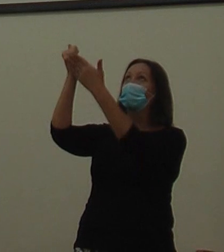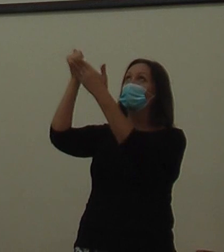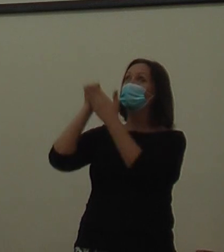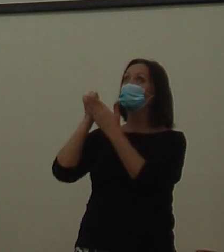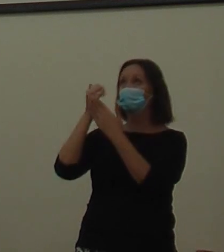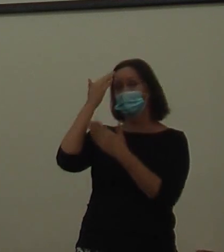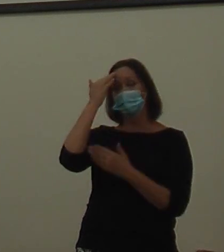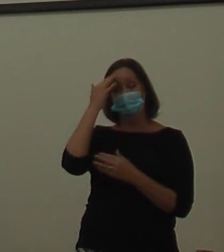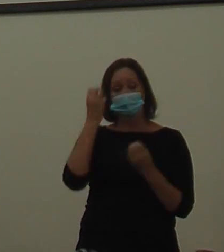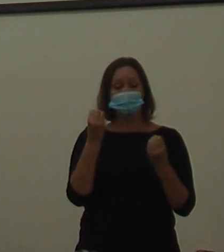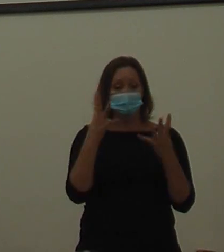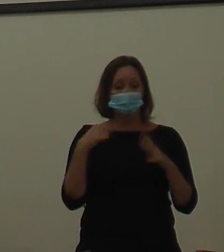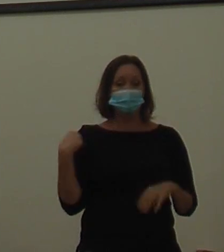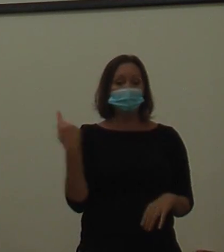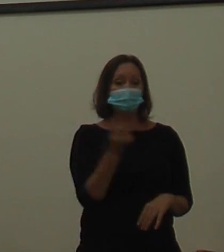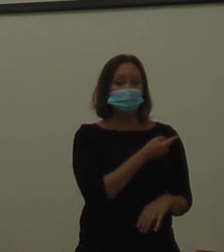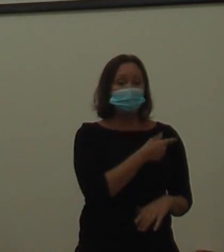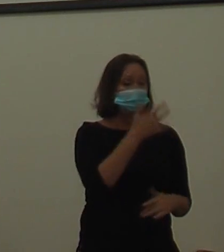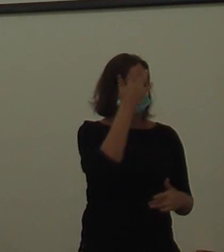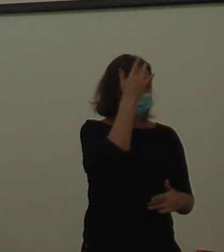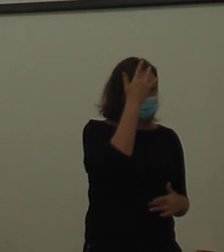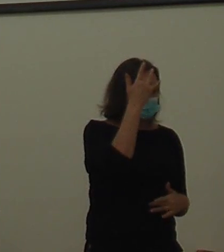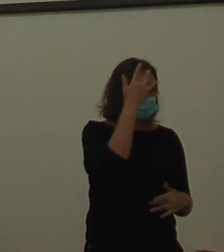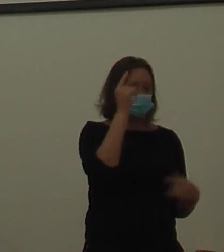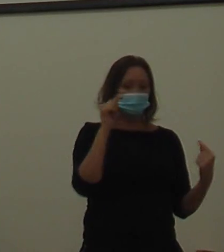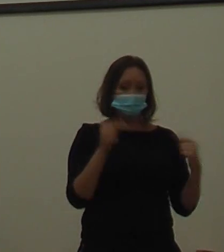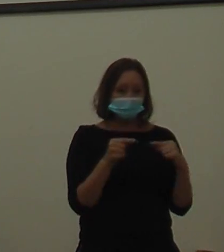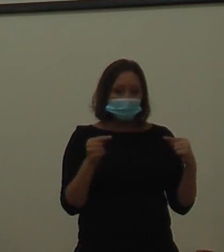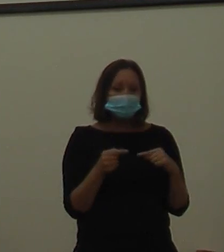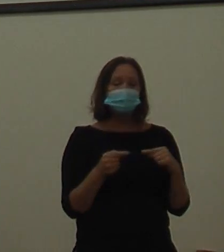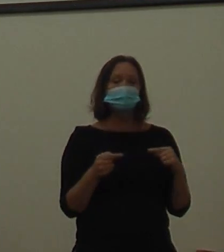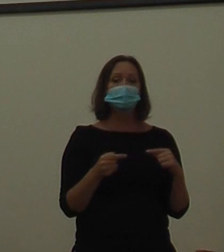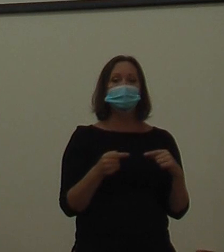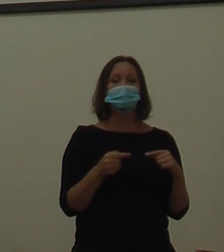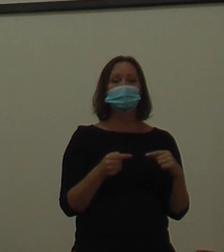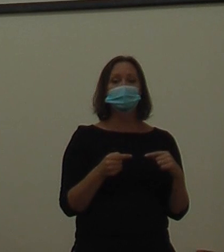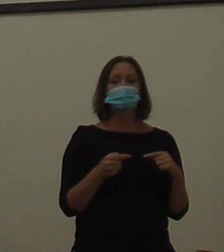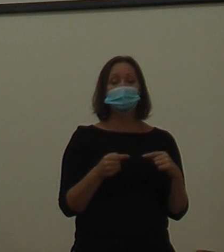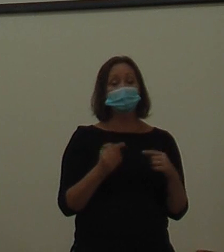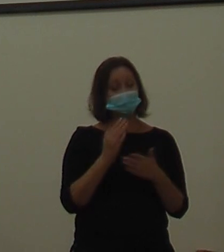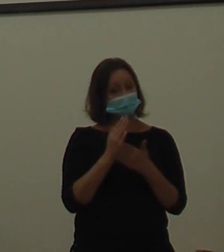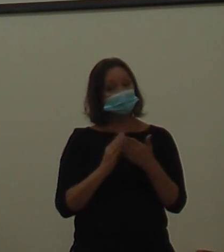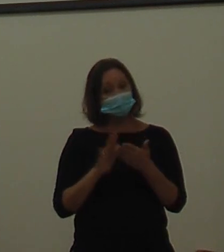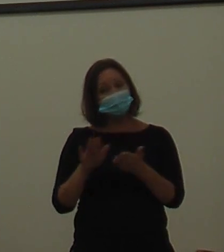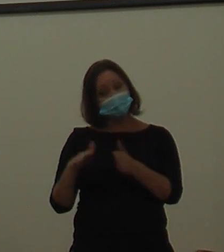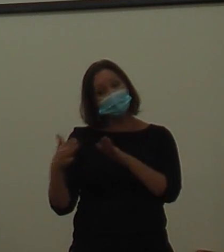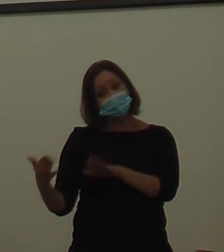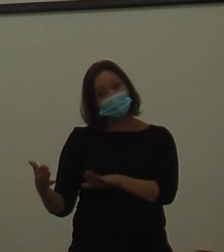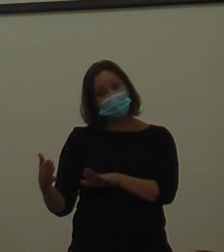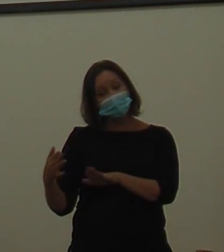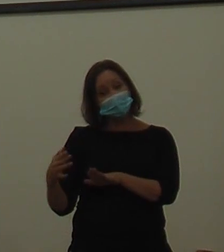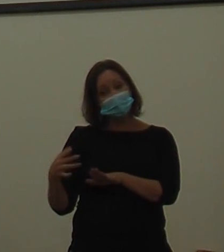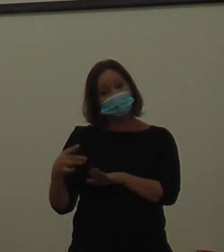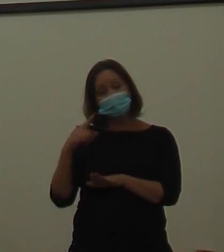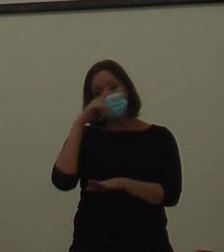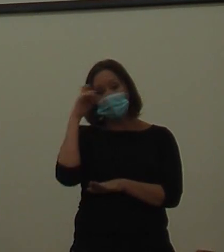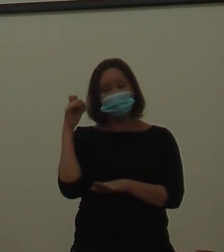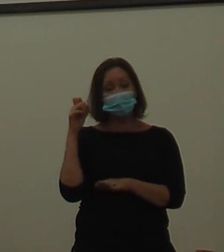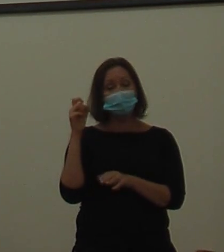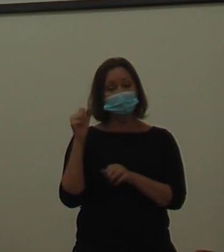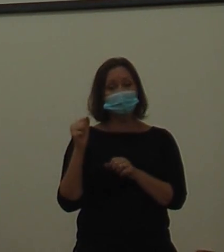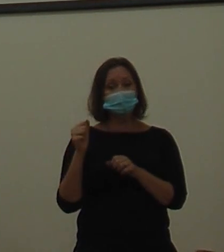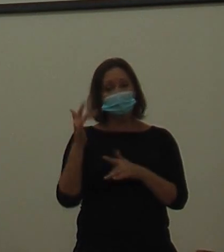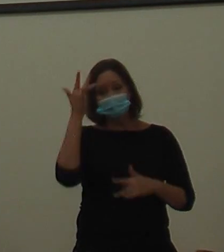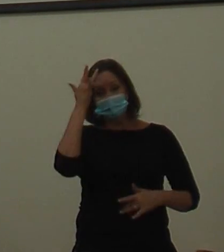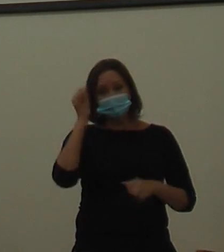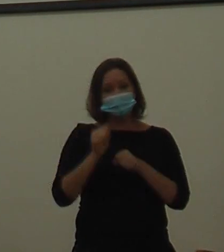that are sick and are hurting, and many have died because of this virus and all.